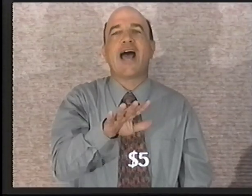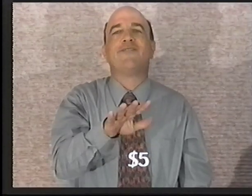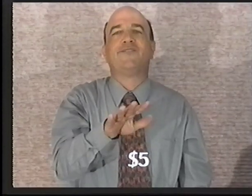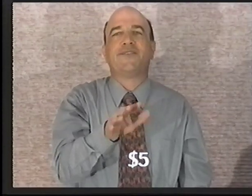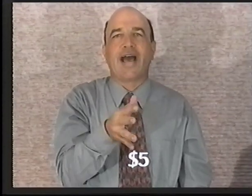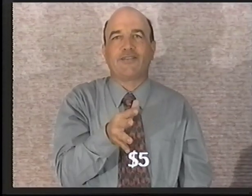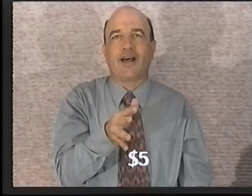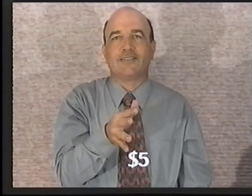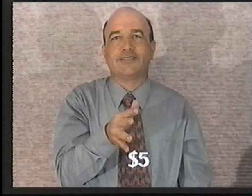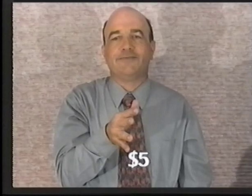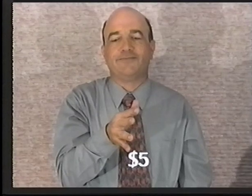$5.